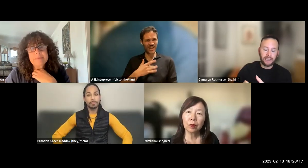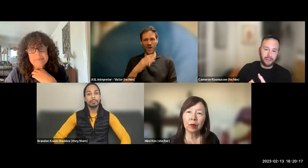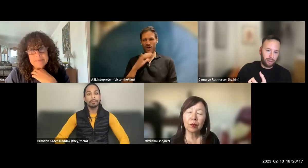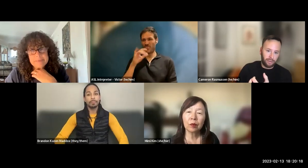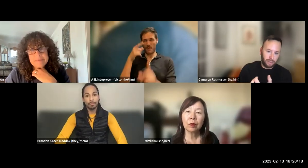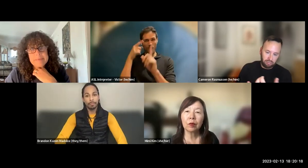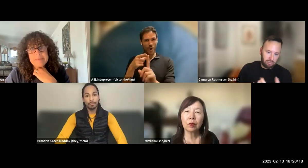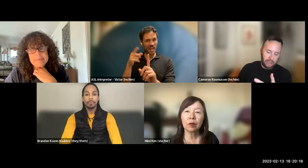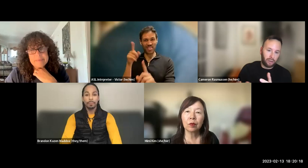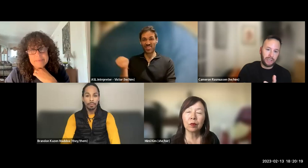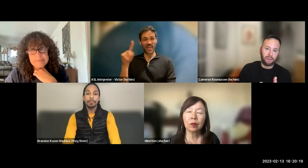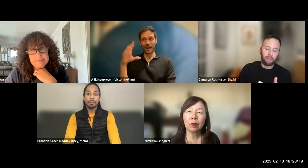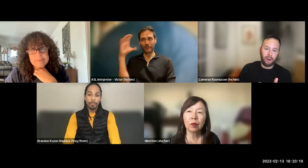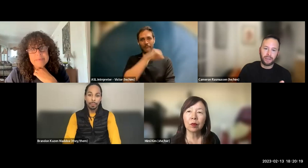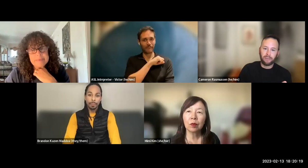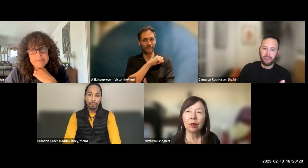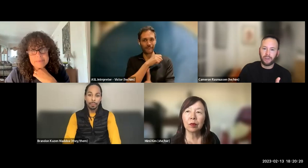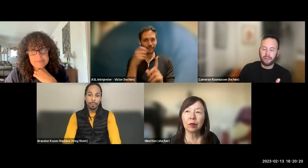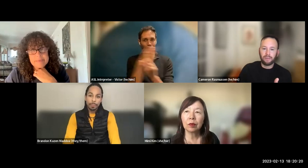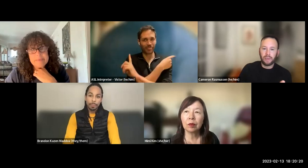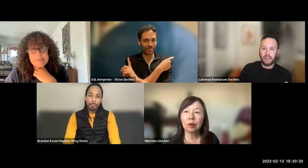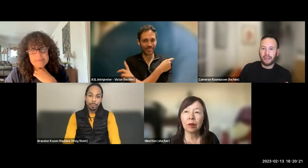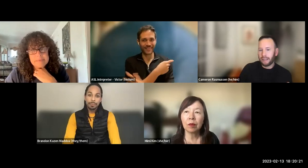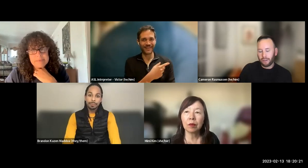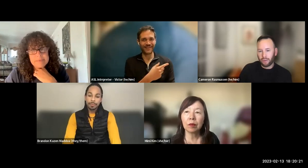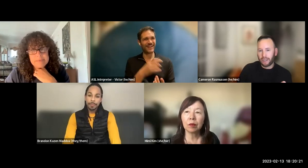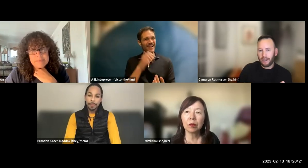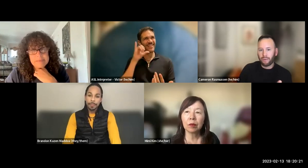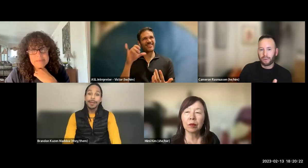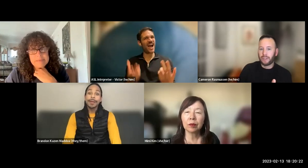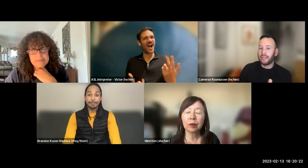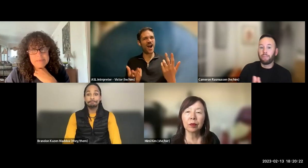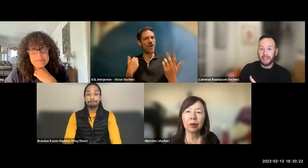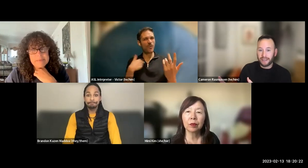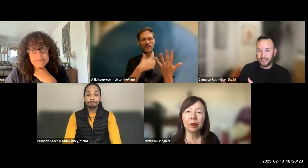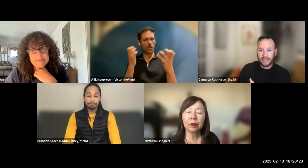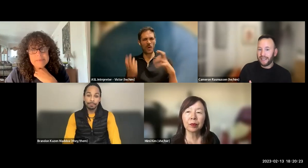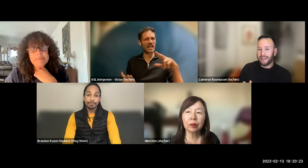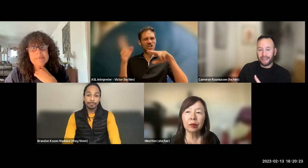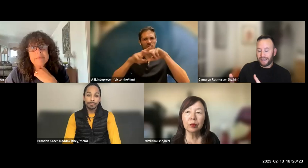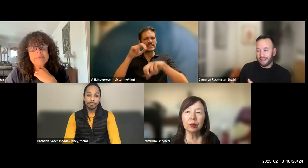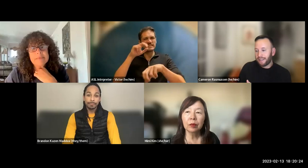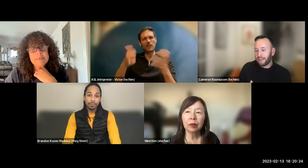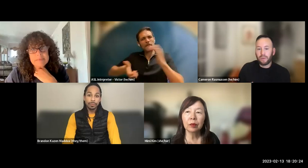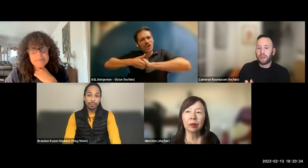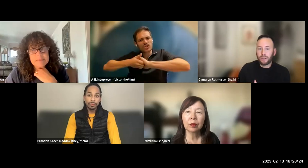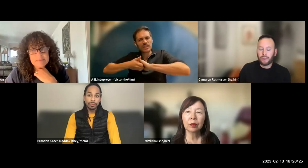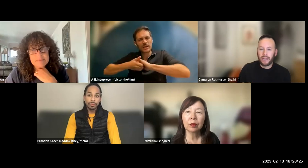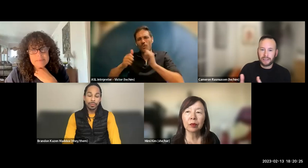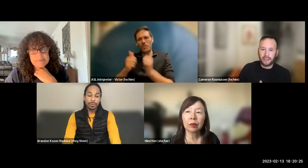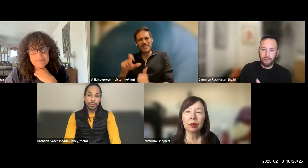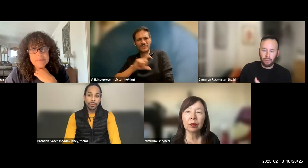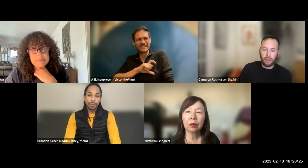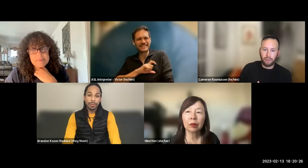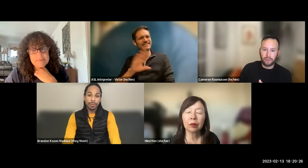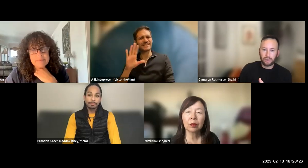only does it sort of increase direct partnership between social work and law enforcement, it misses that the carceral